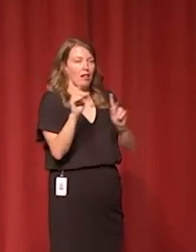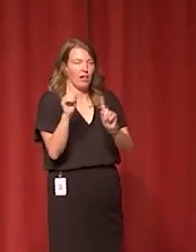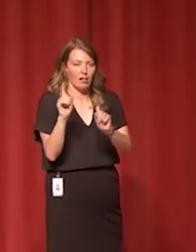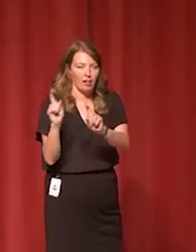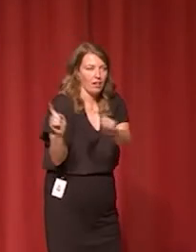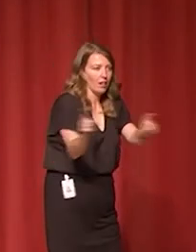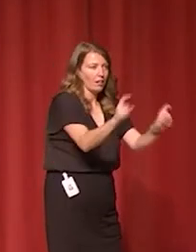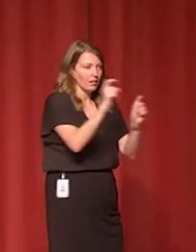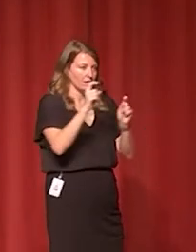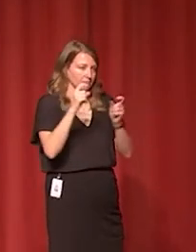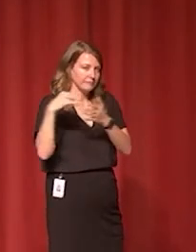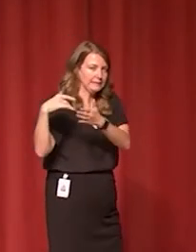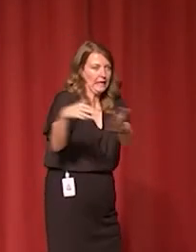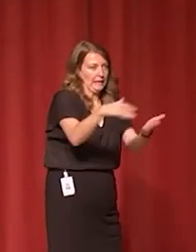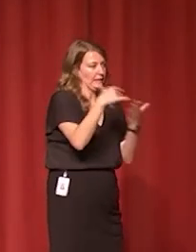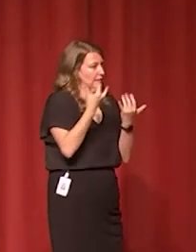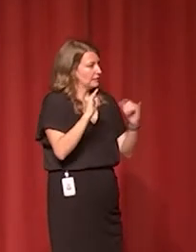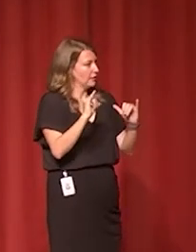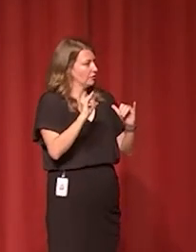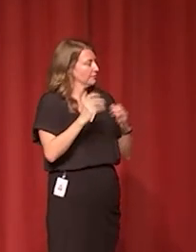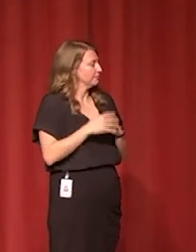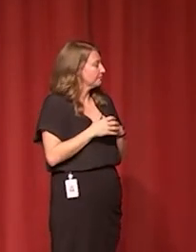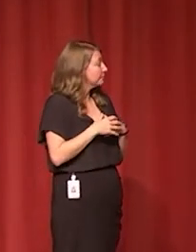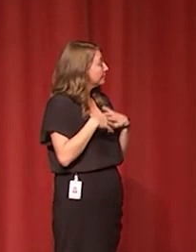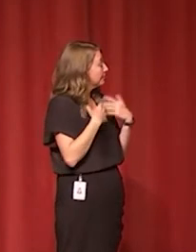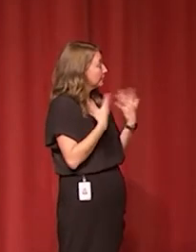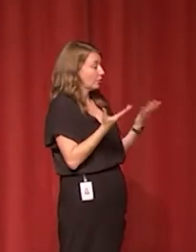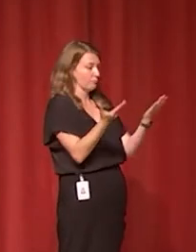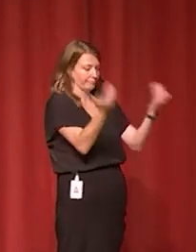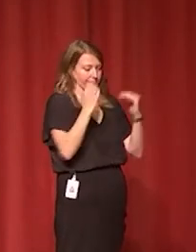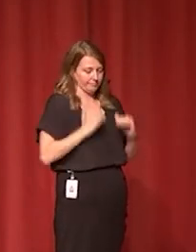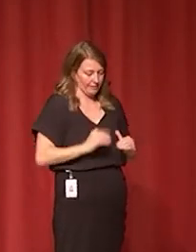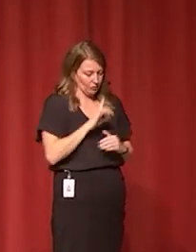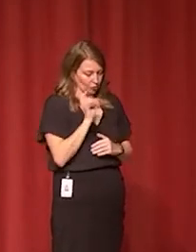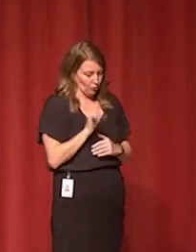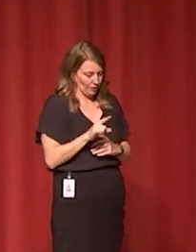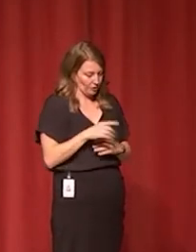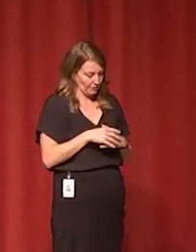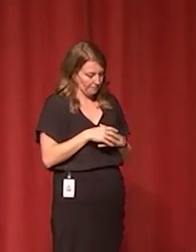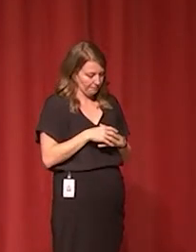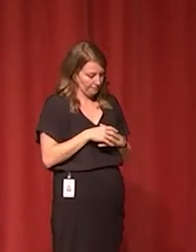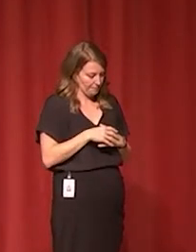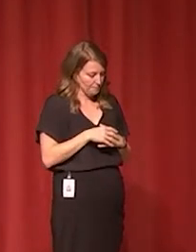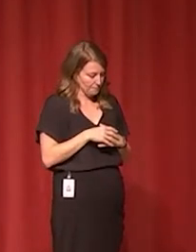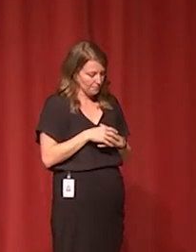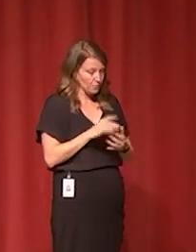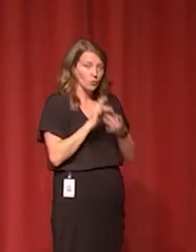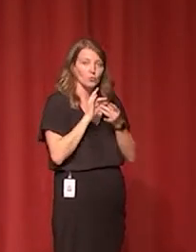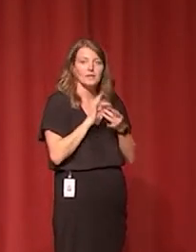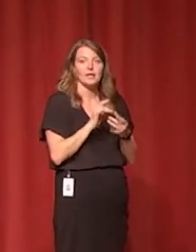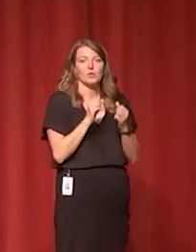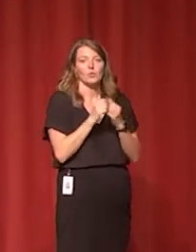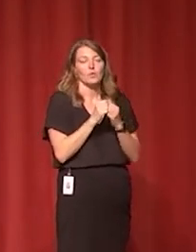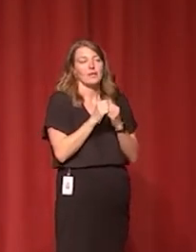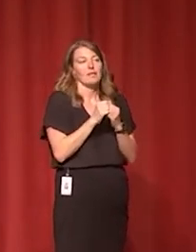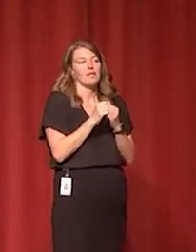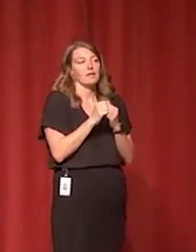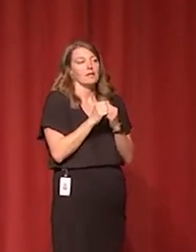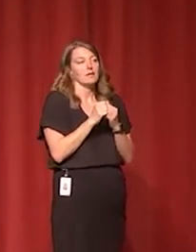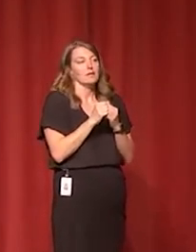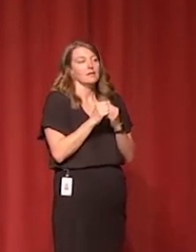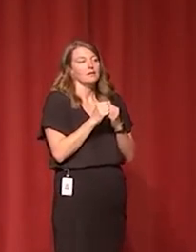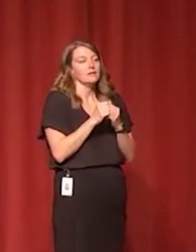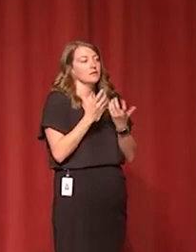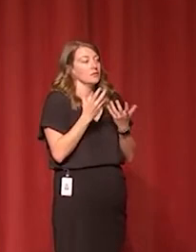questions that you all are asking. Good. Okay, so another question around making sure that the work that we're doing